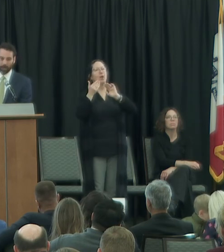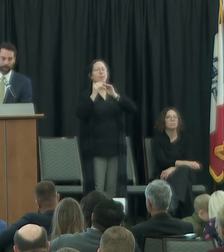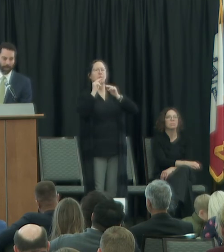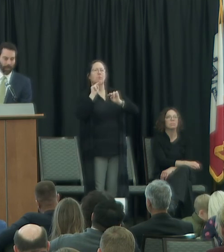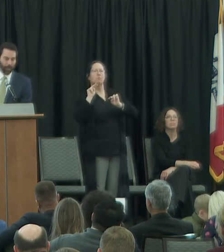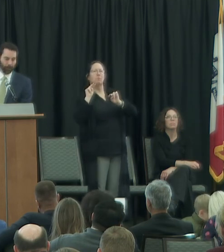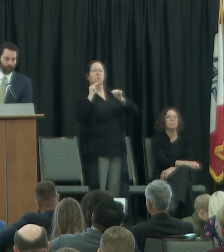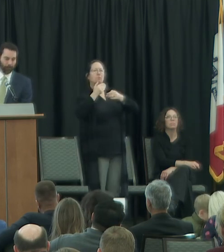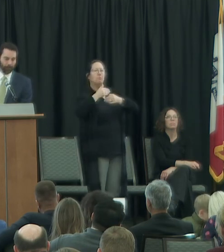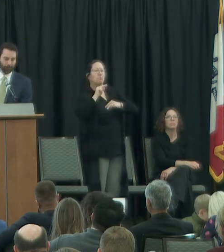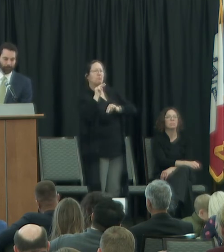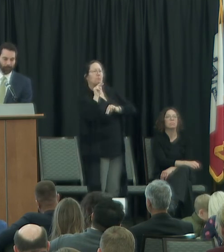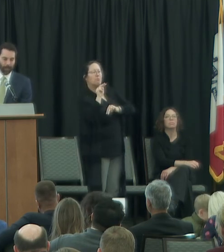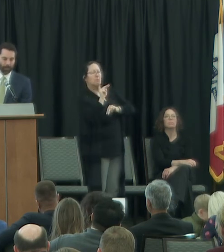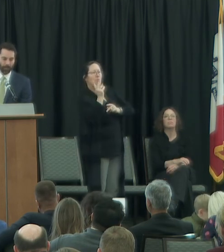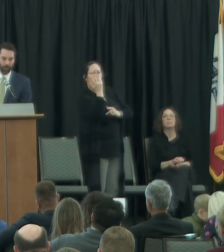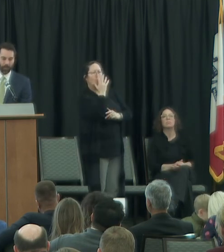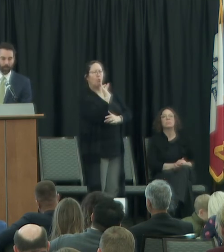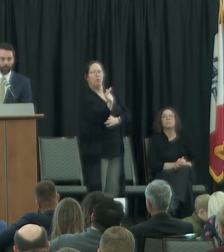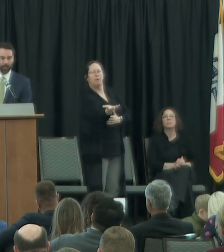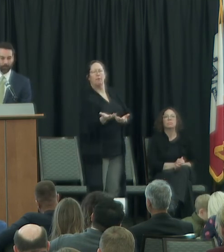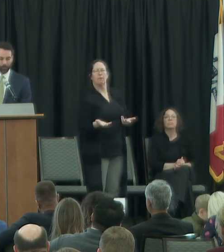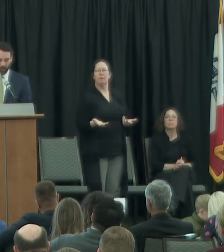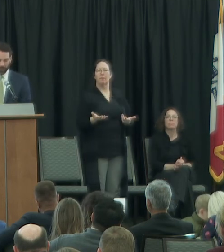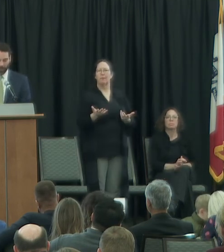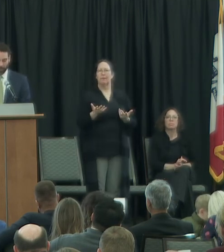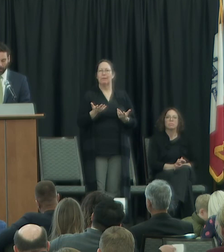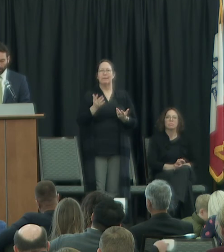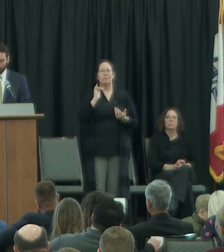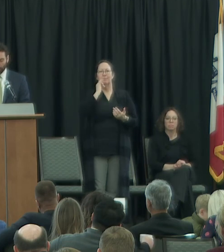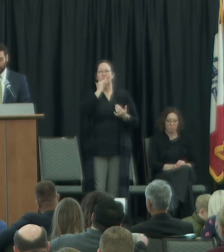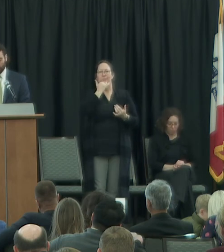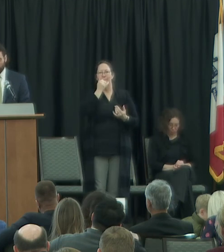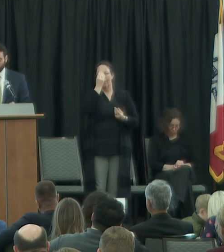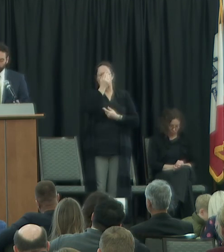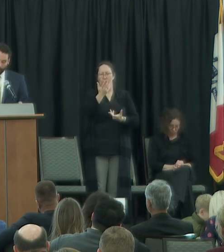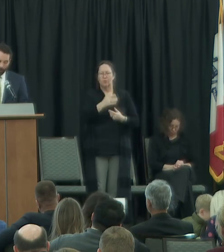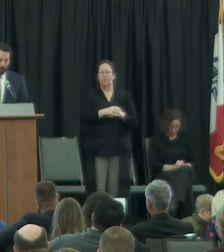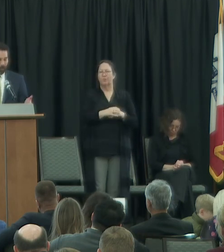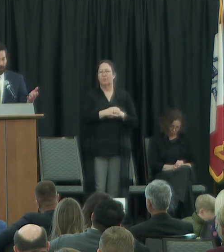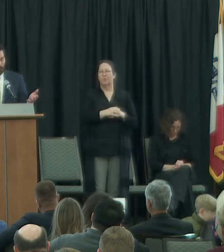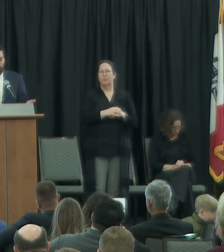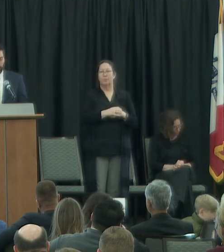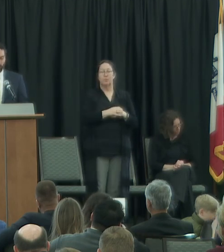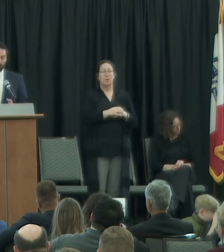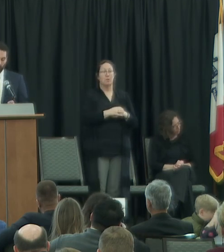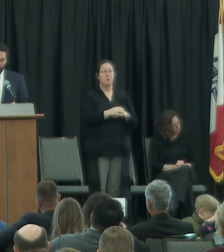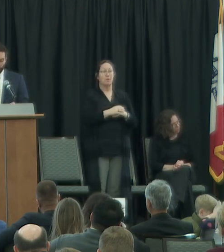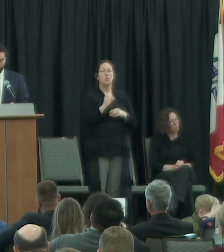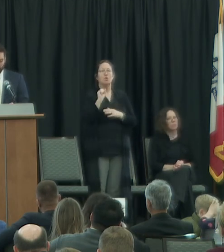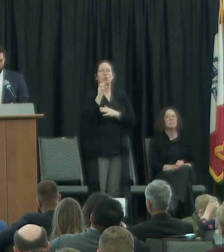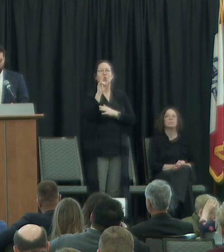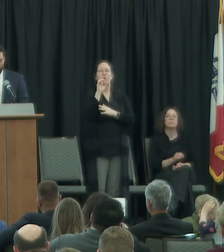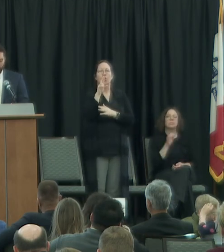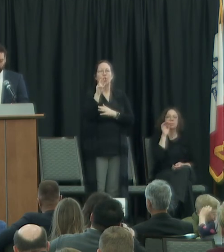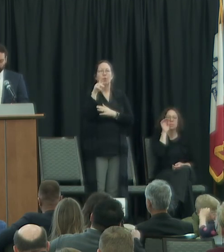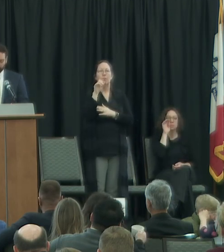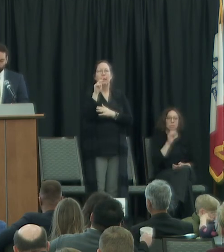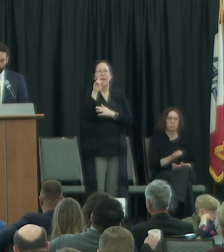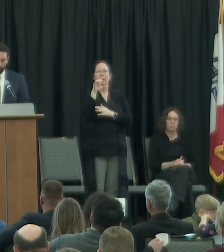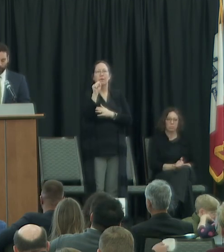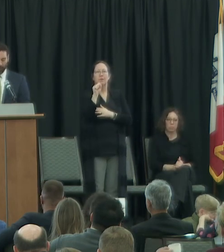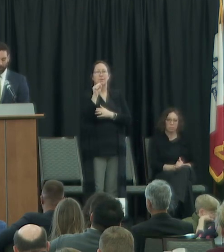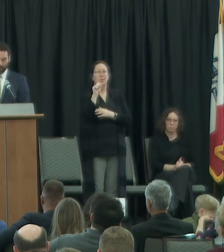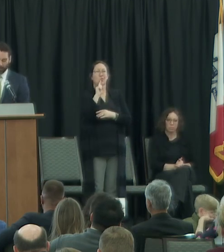community. And so some of the misinformation has been, do solar panels